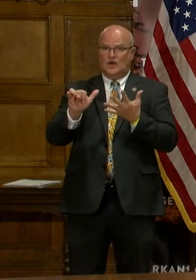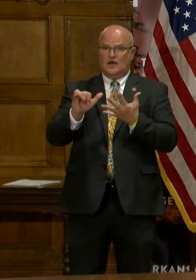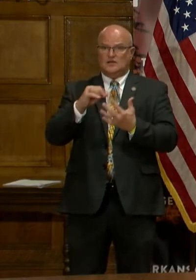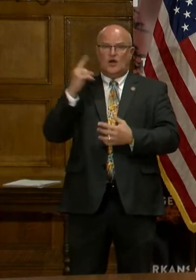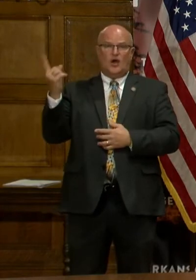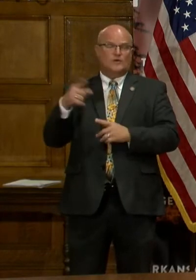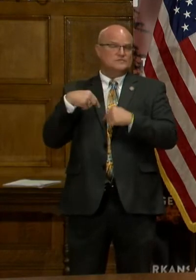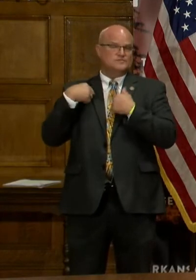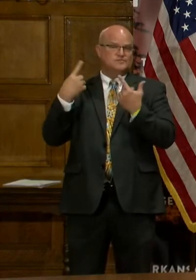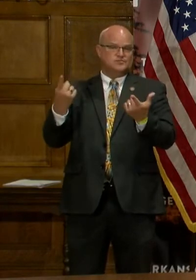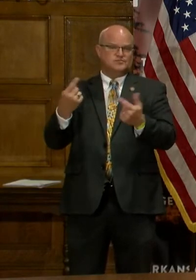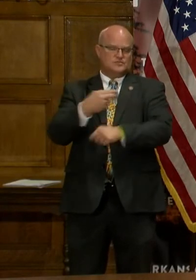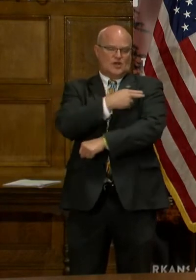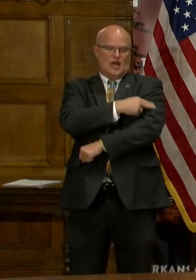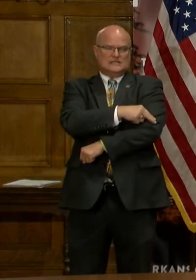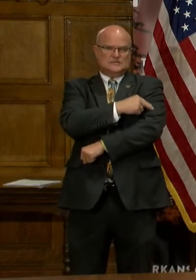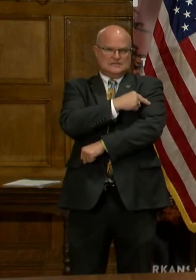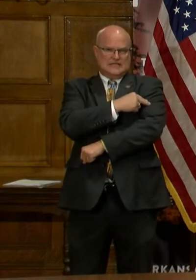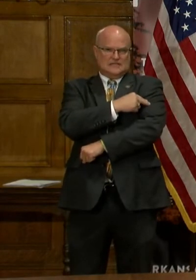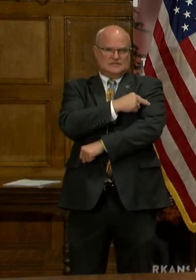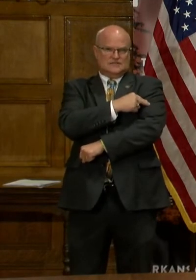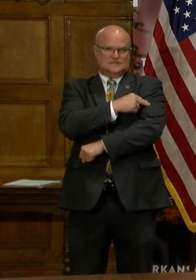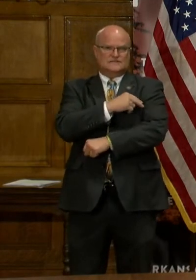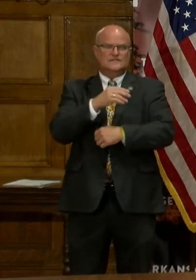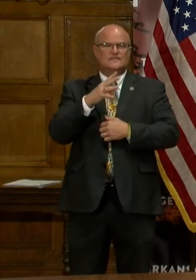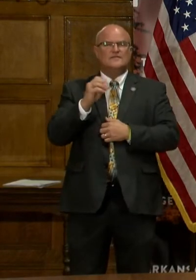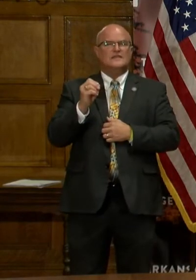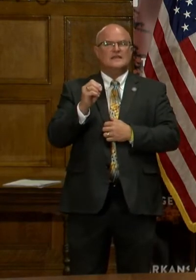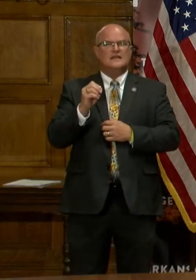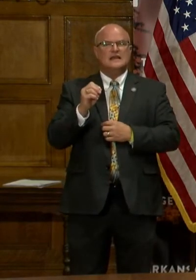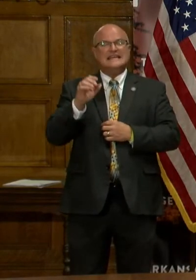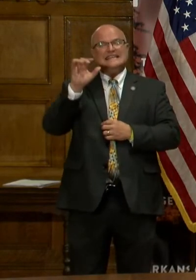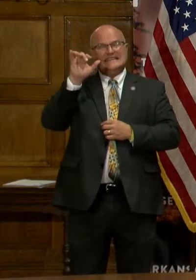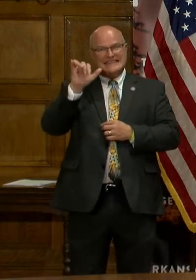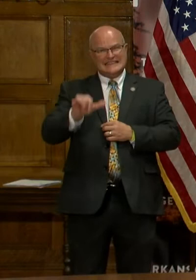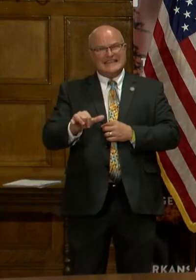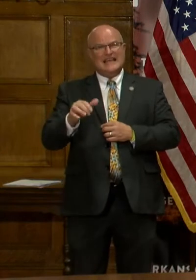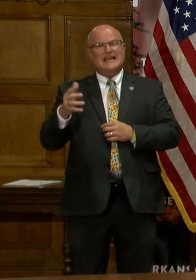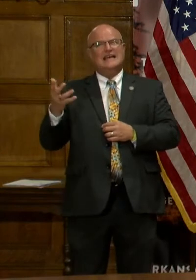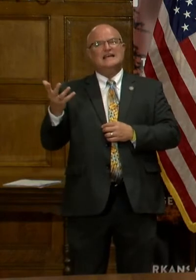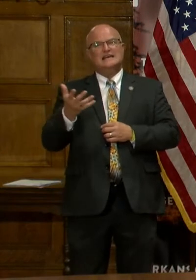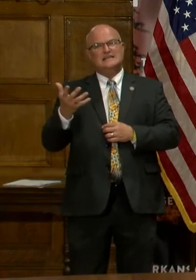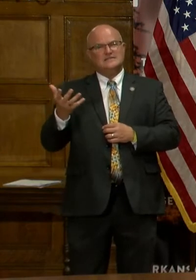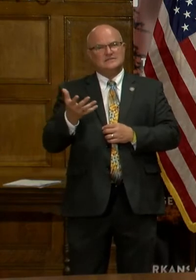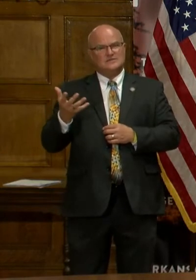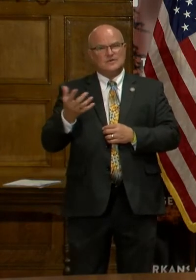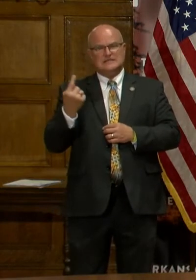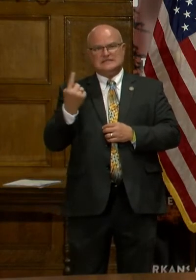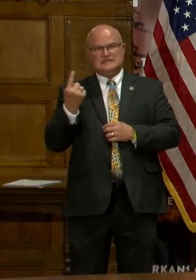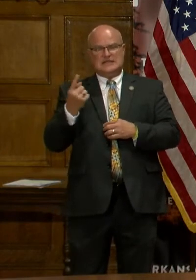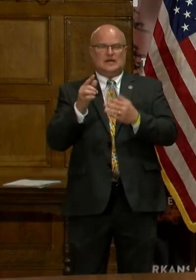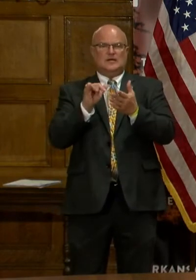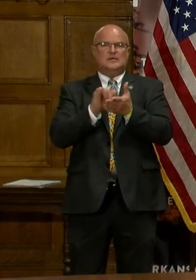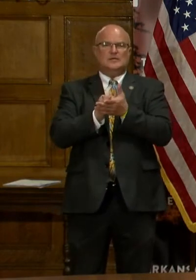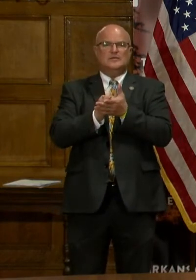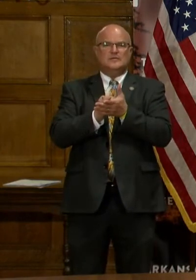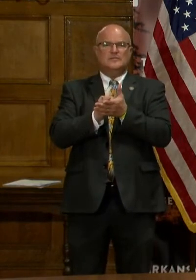always has been, our hospitalizations, and that's what is something